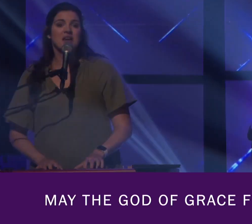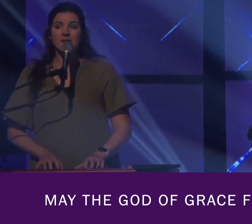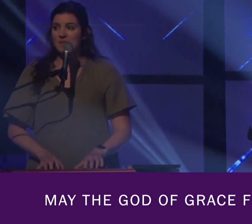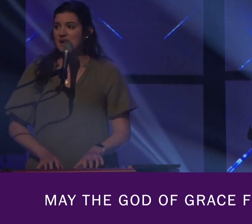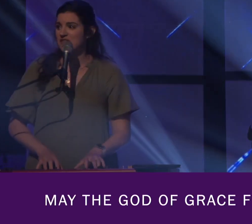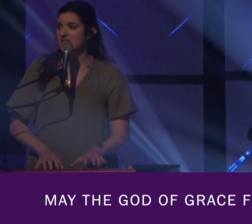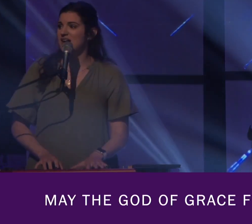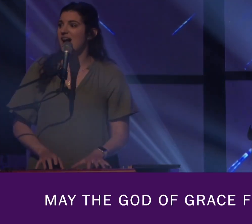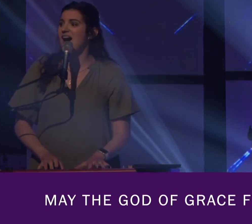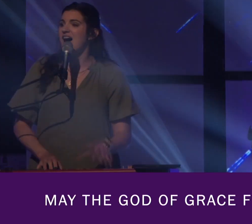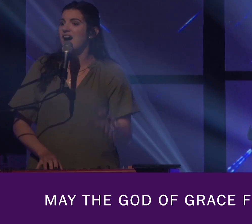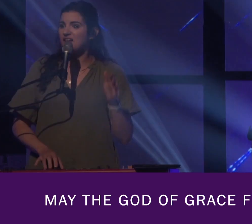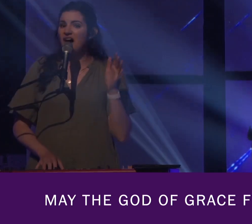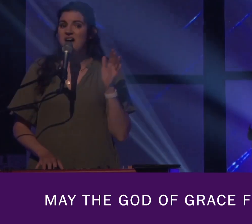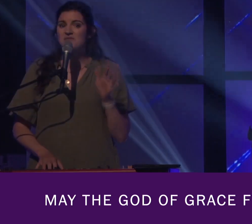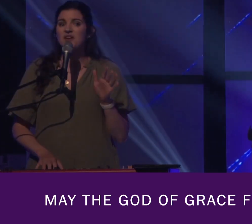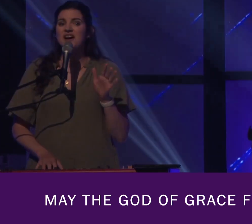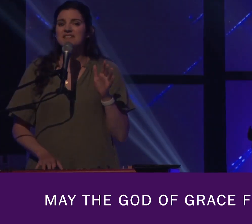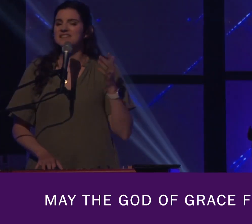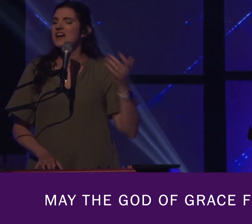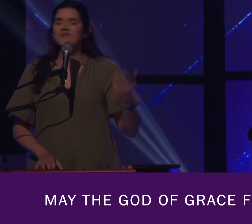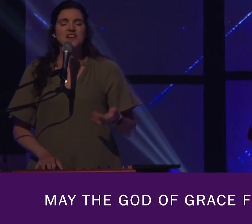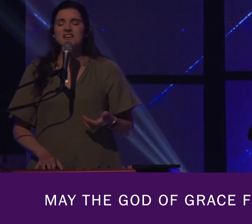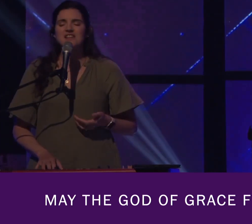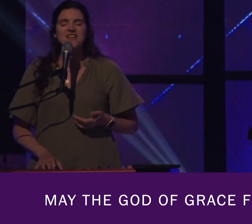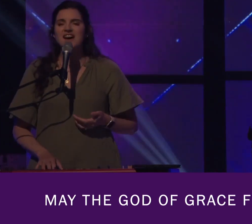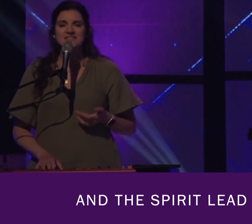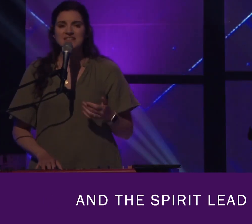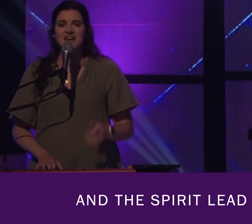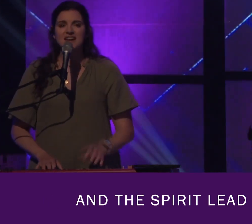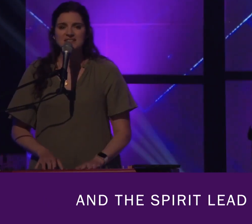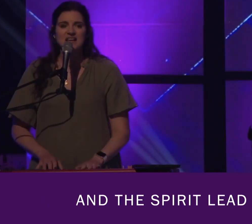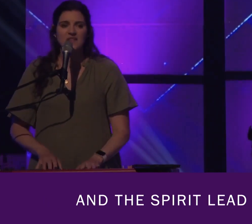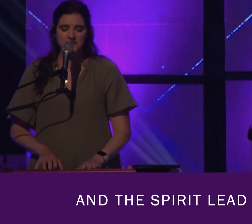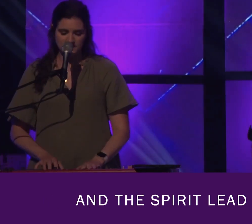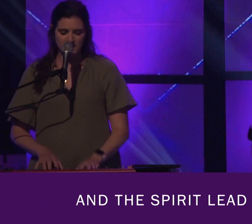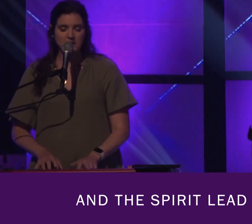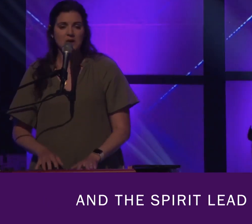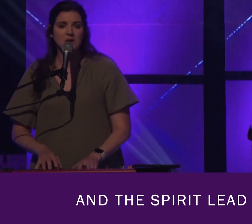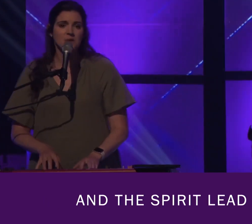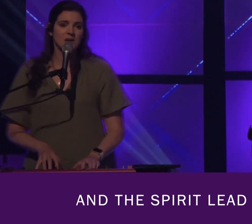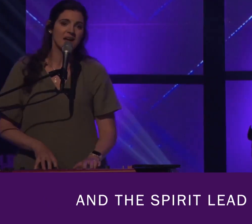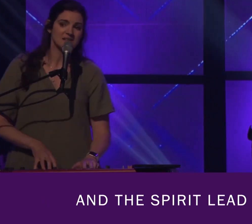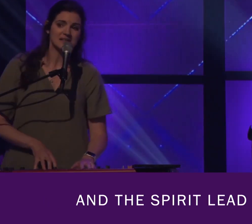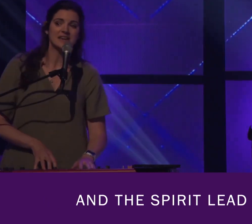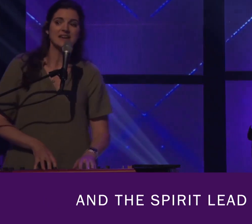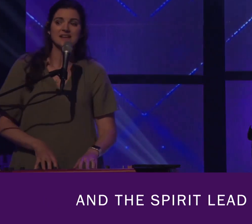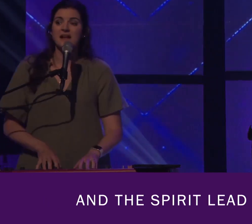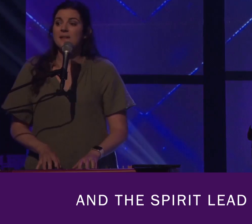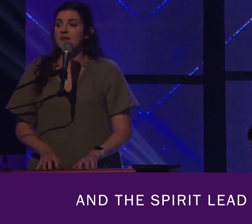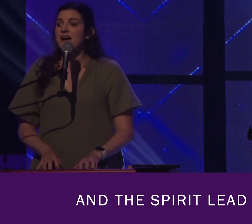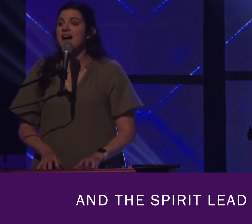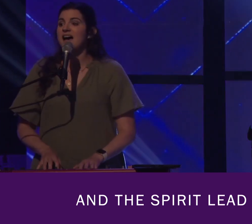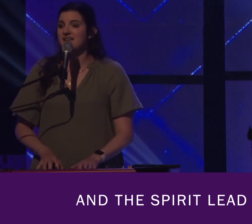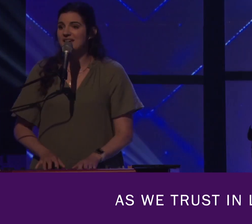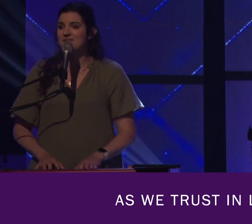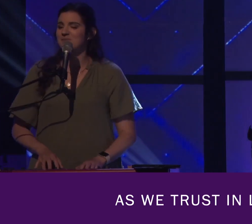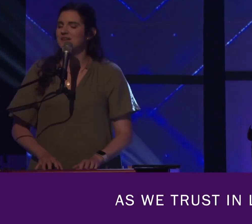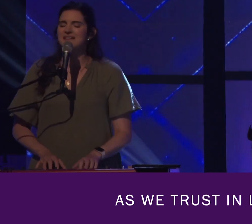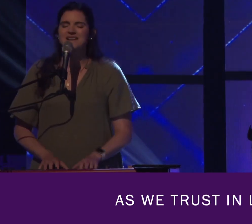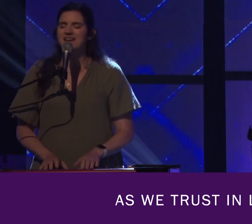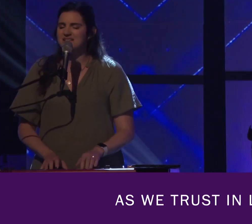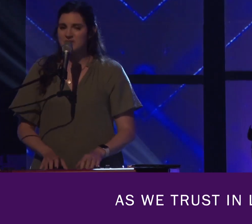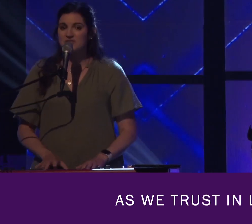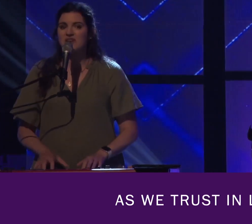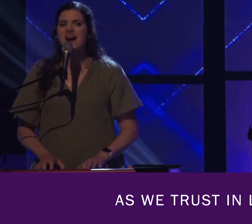hope. May the God of grace fill our days and the Spirit lead. Let it